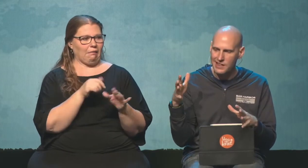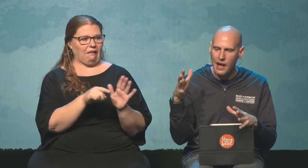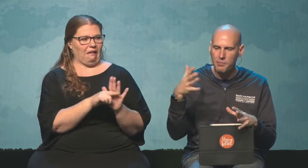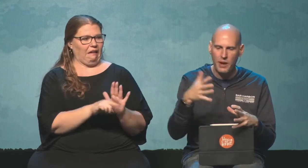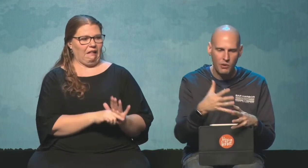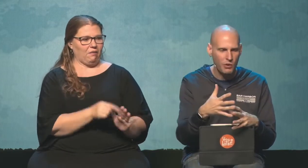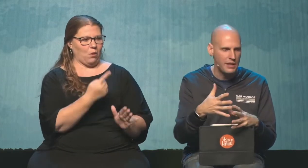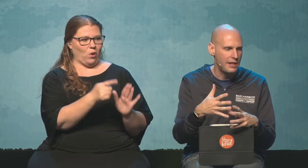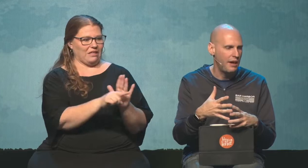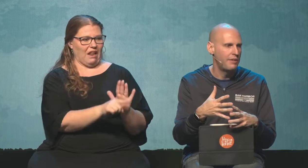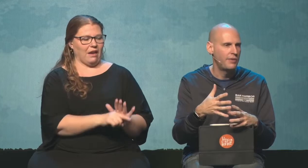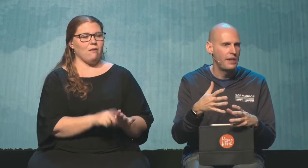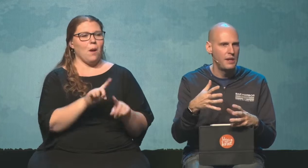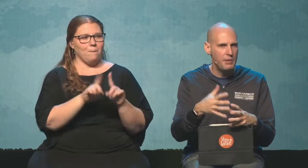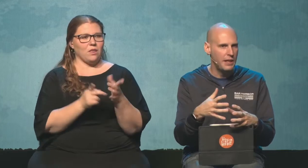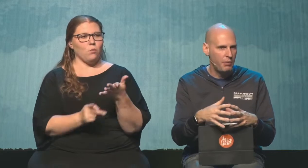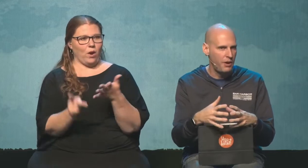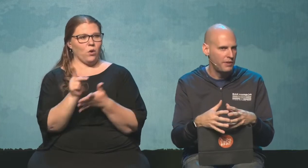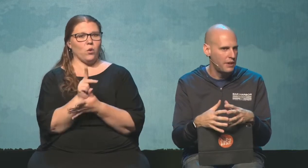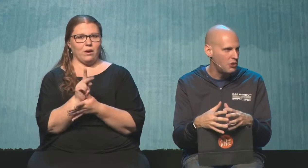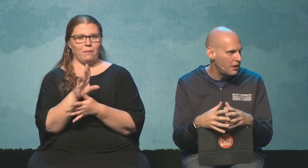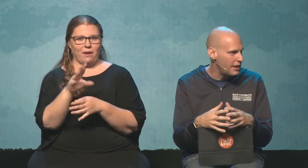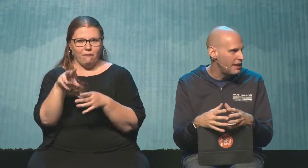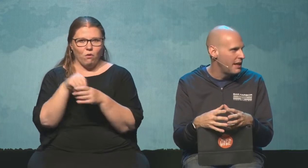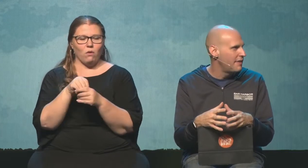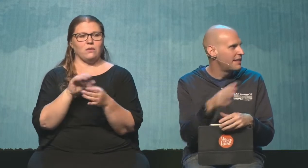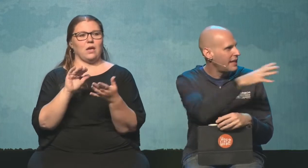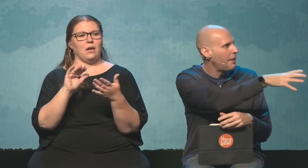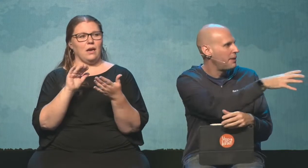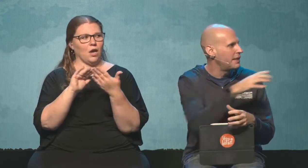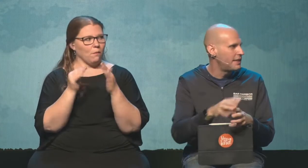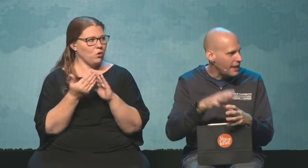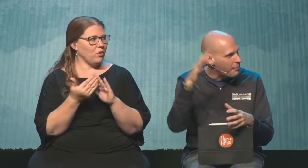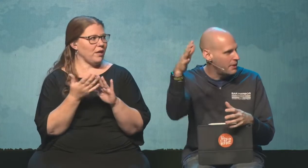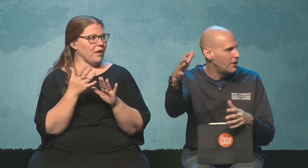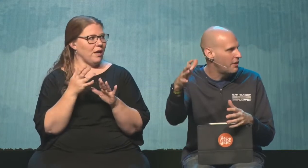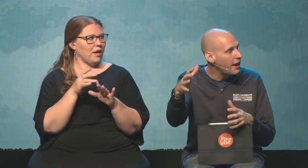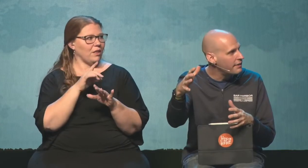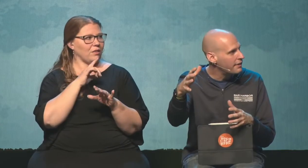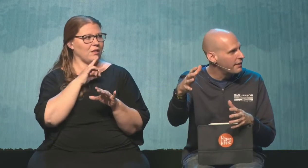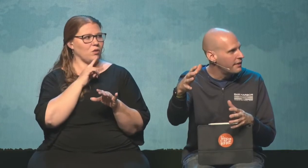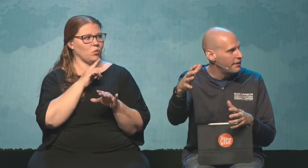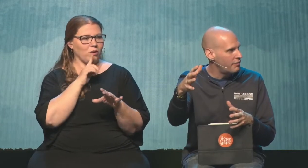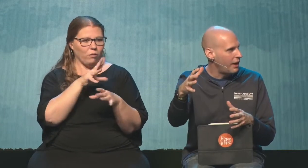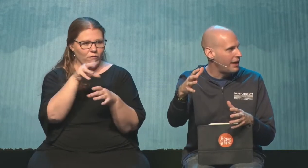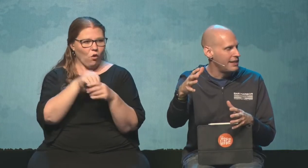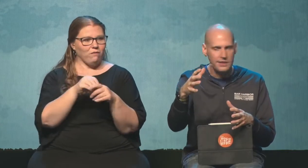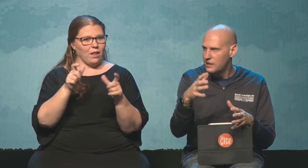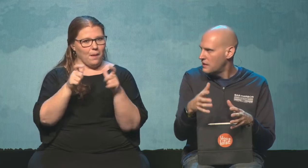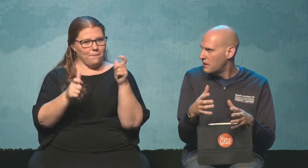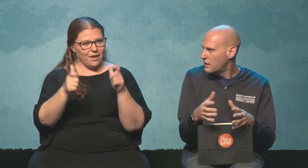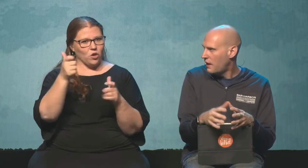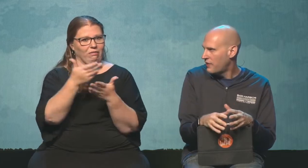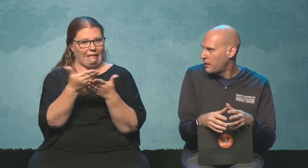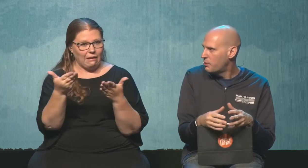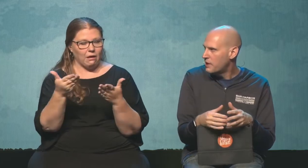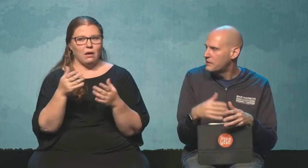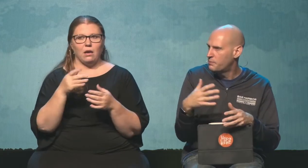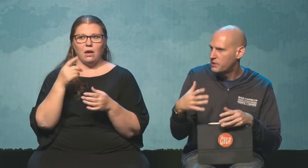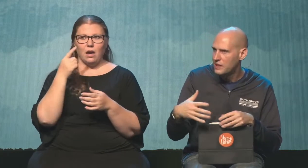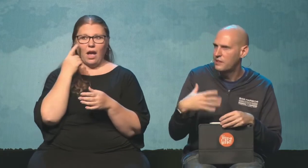just say that priority of being a part of a community that's tapping into that bigger than, right, I